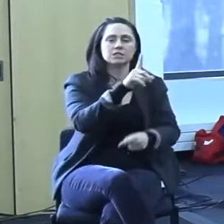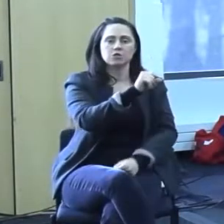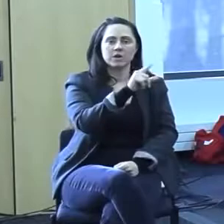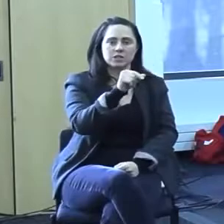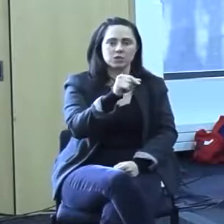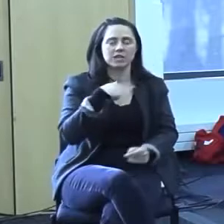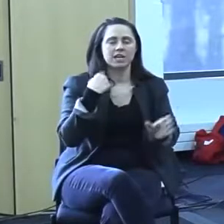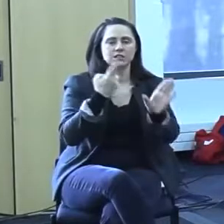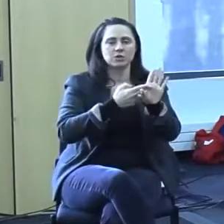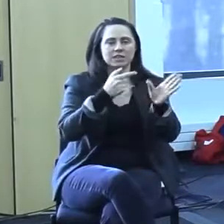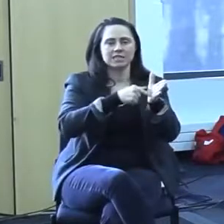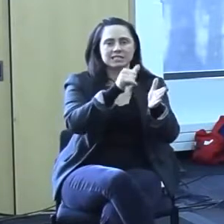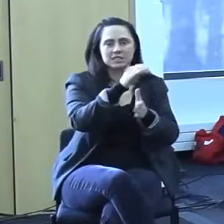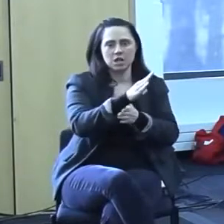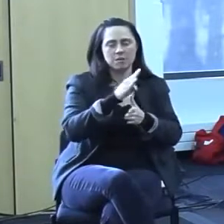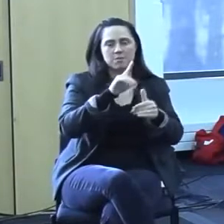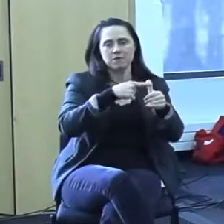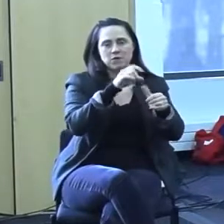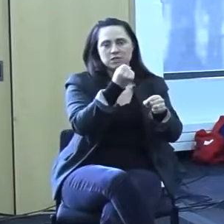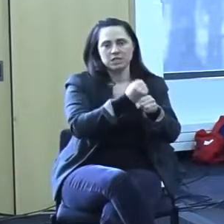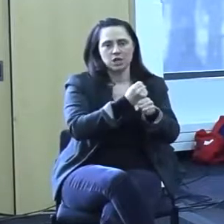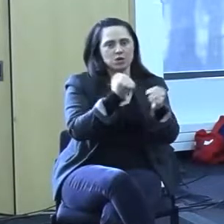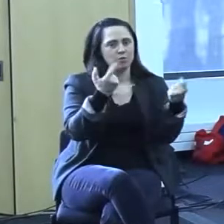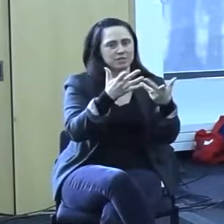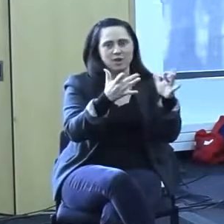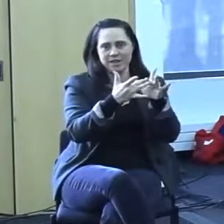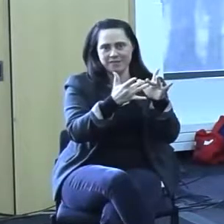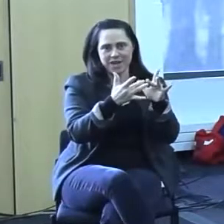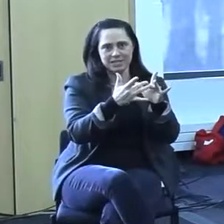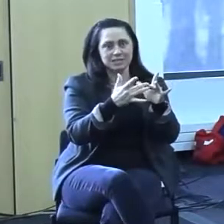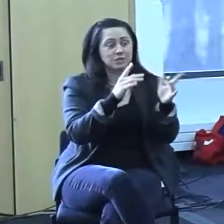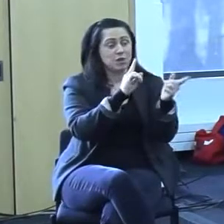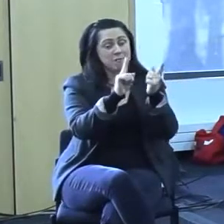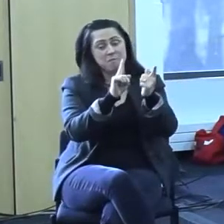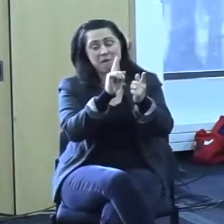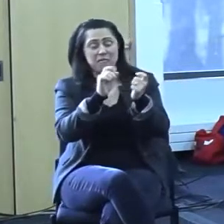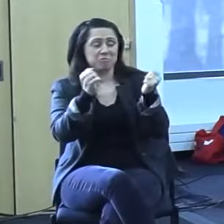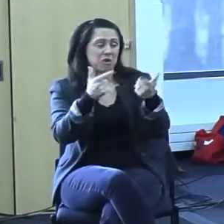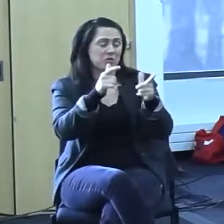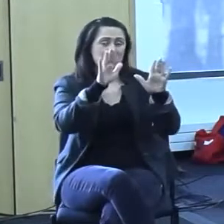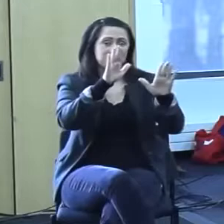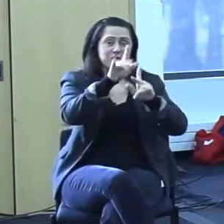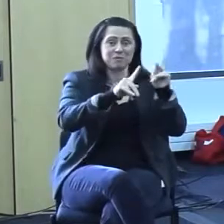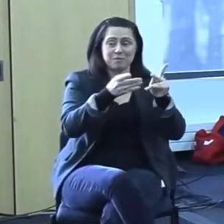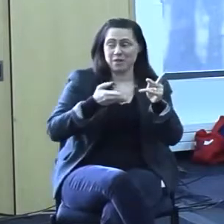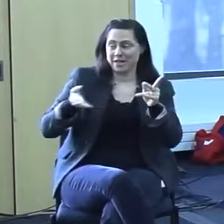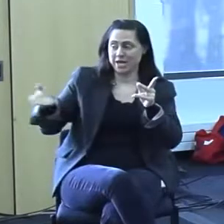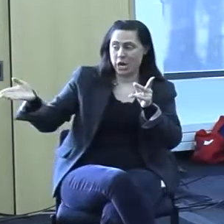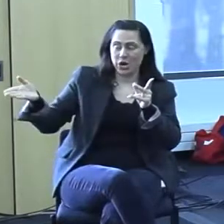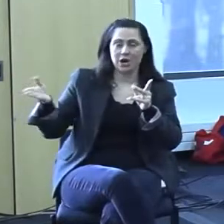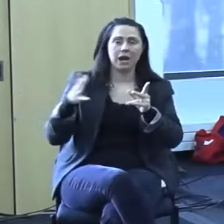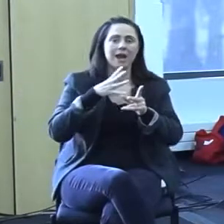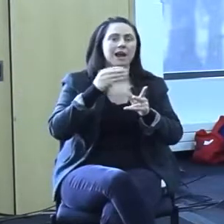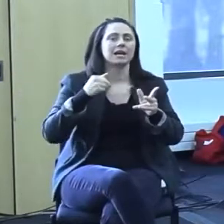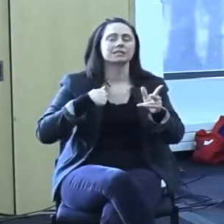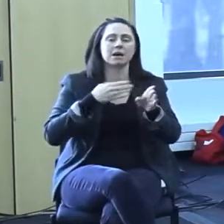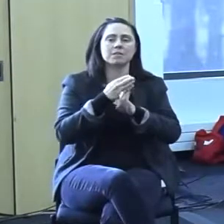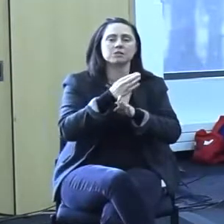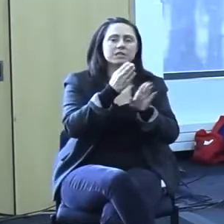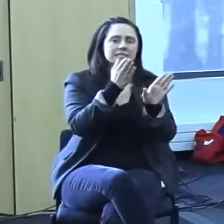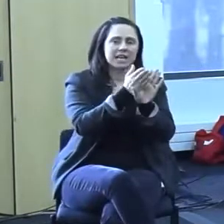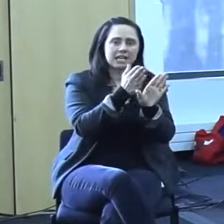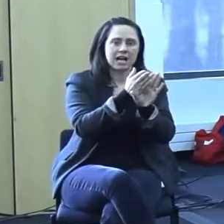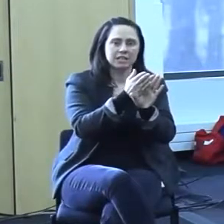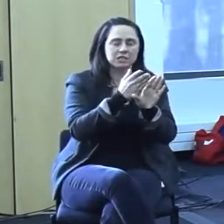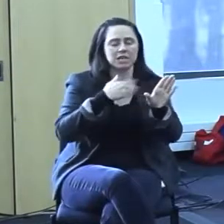2020. So I joined this club my first year when it was online. So I met all these wonderful people here. And I'm majoring in